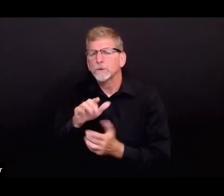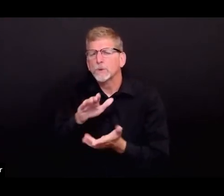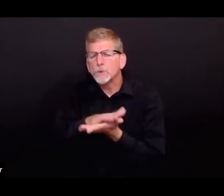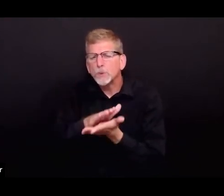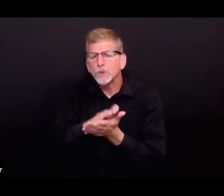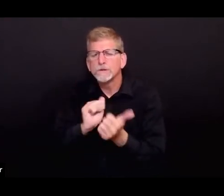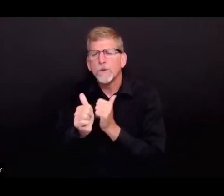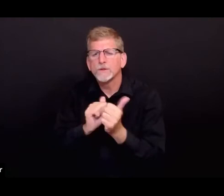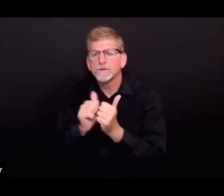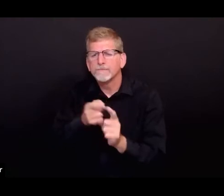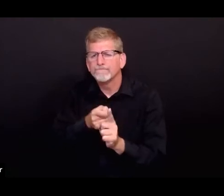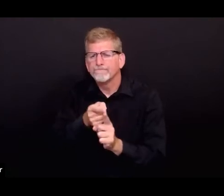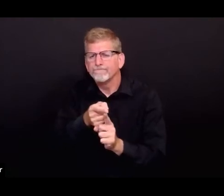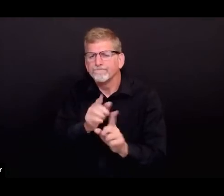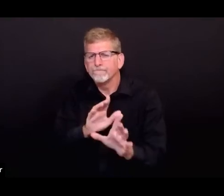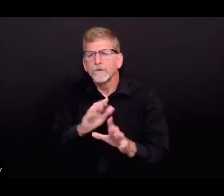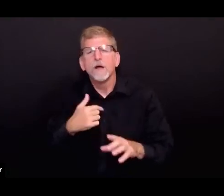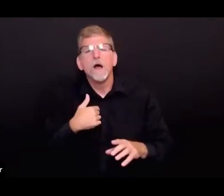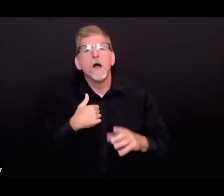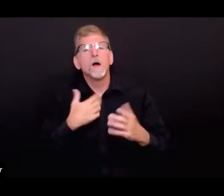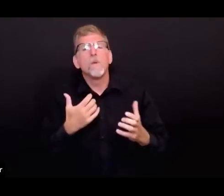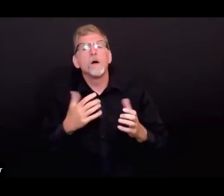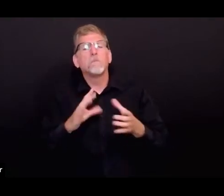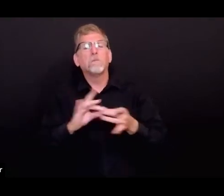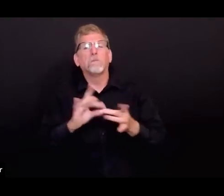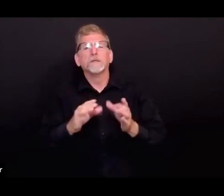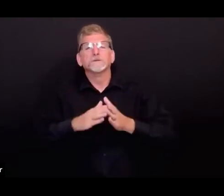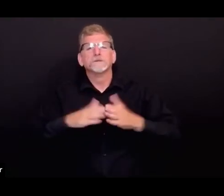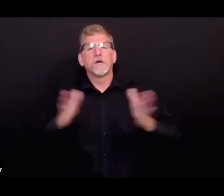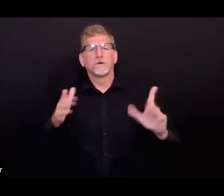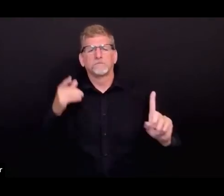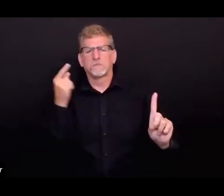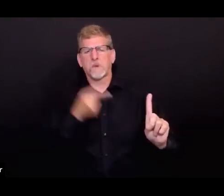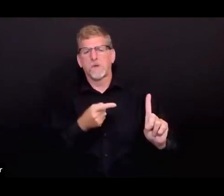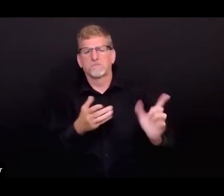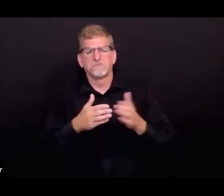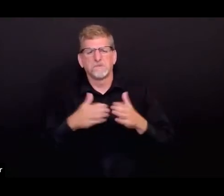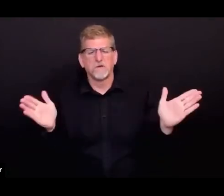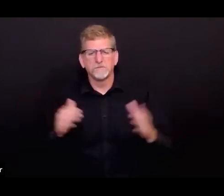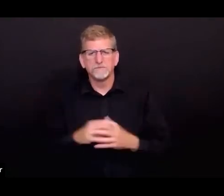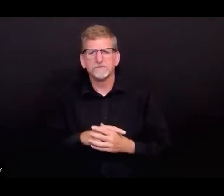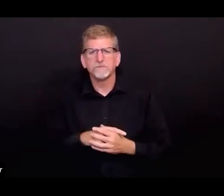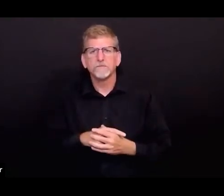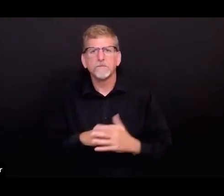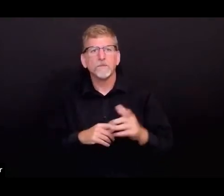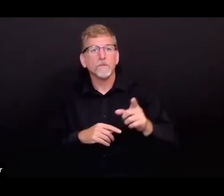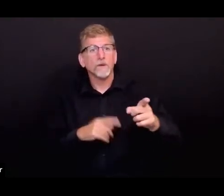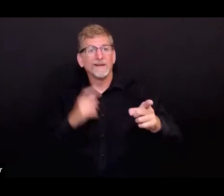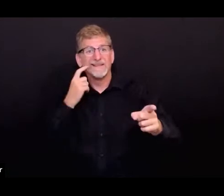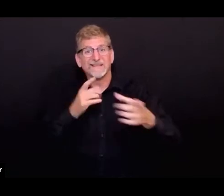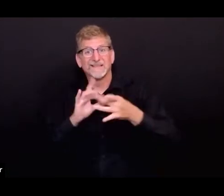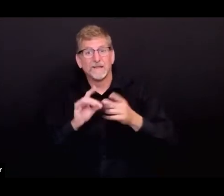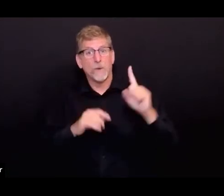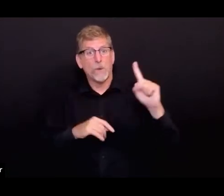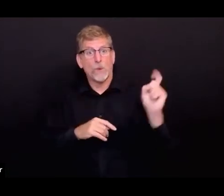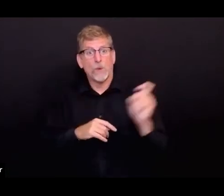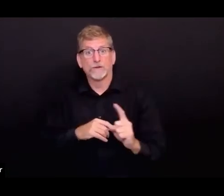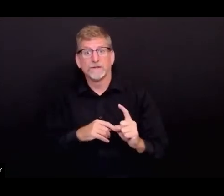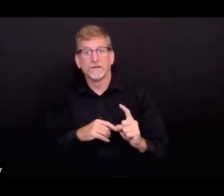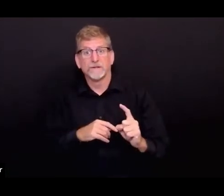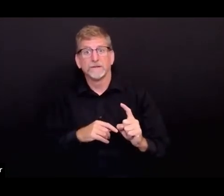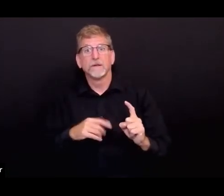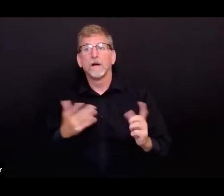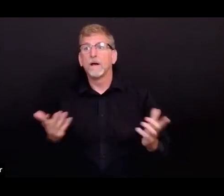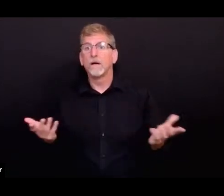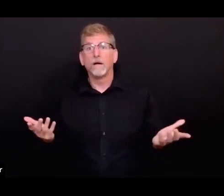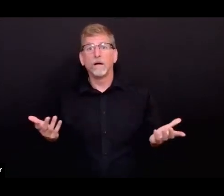the general overall point, and I think your question does this, Theo, is that when you have this degree of community